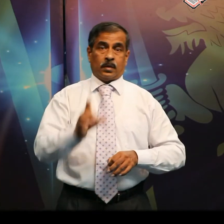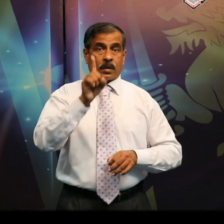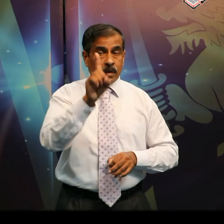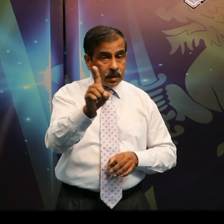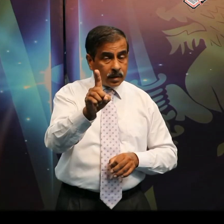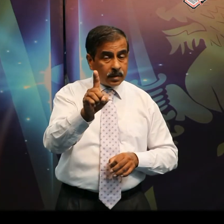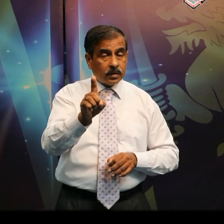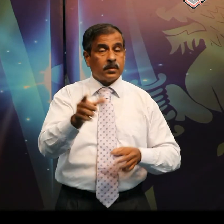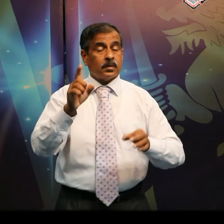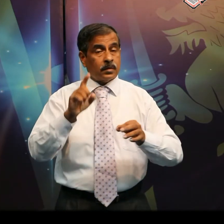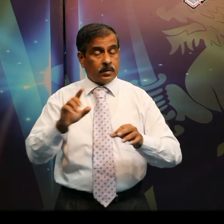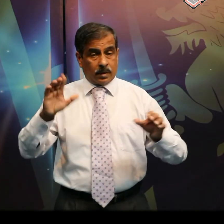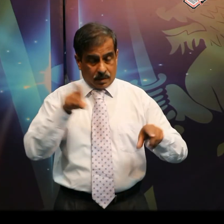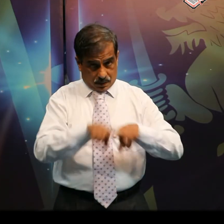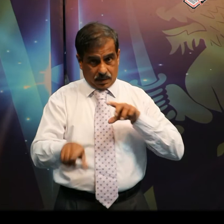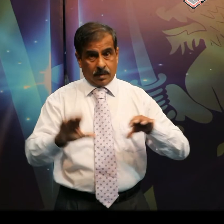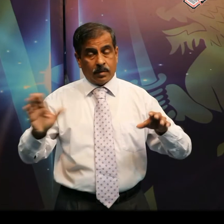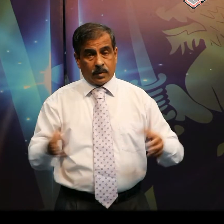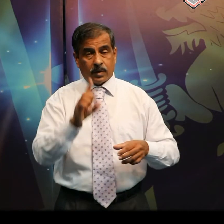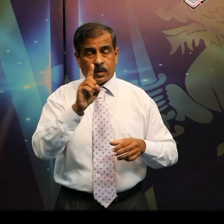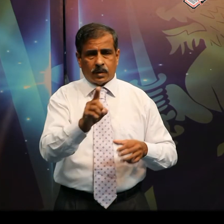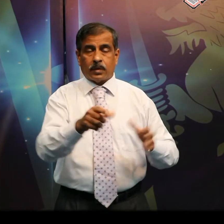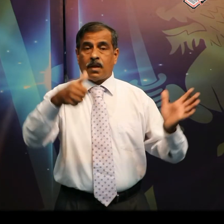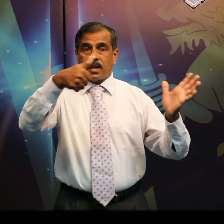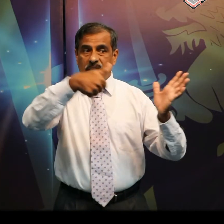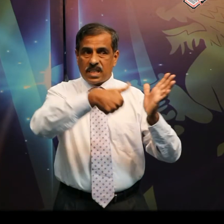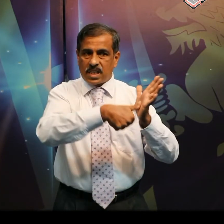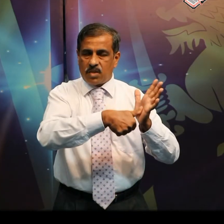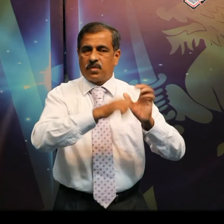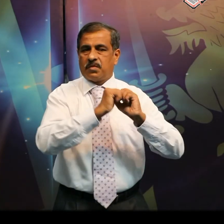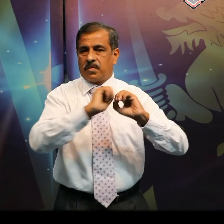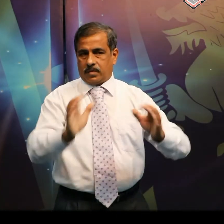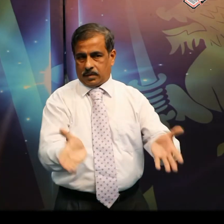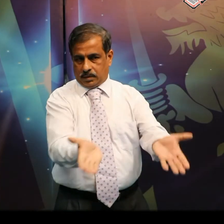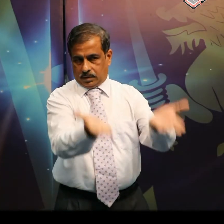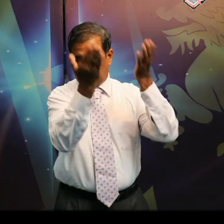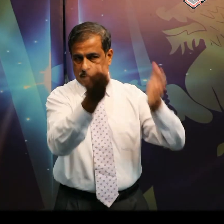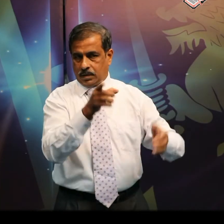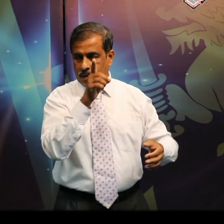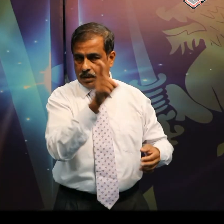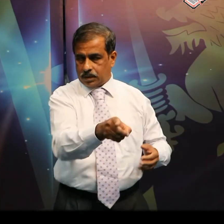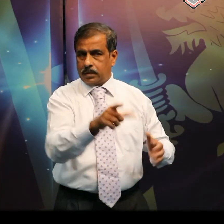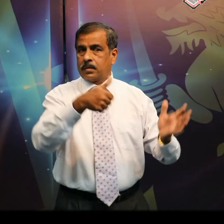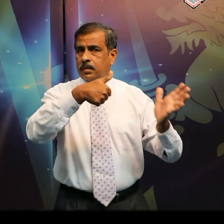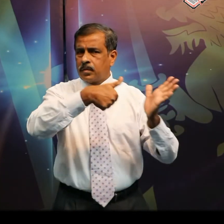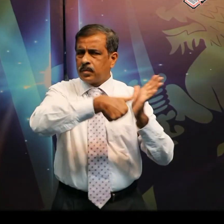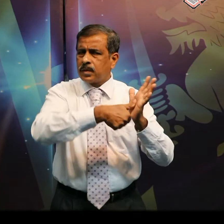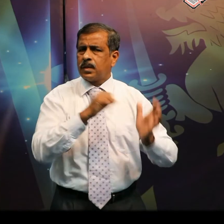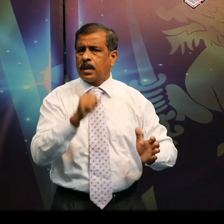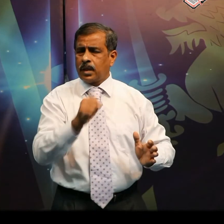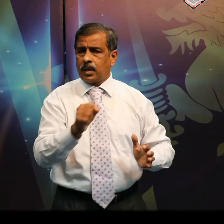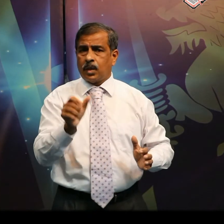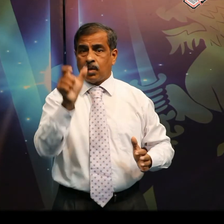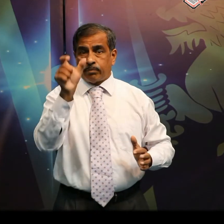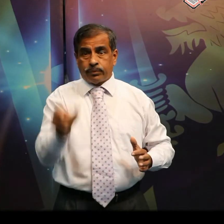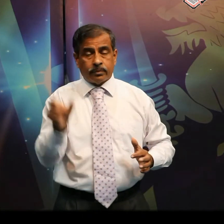we have to give up all your thoughts or opinions. Compromise means